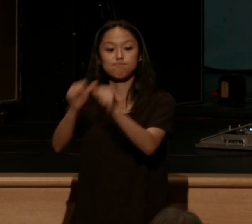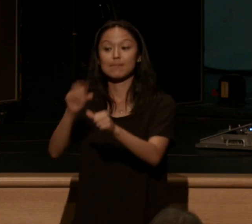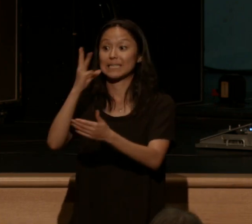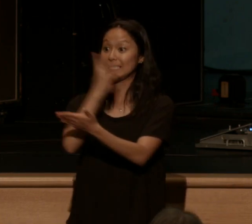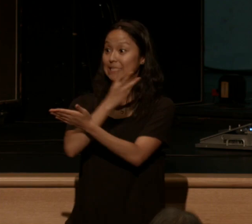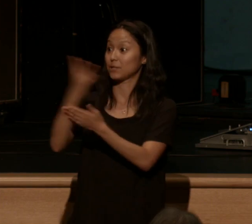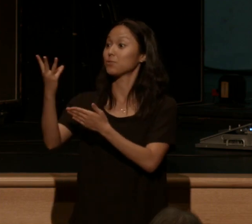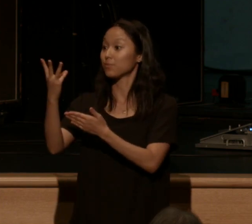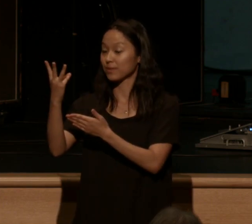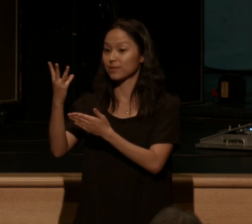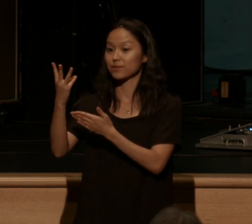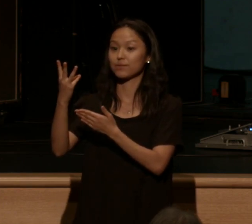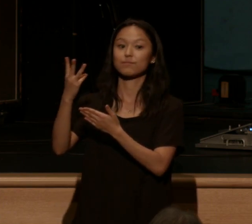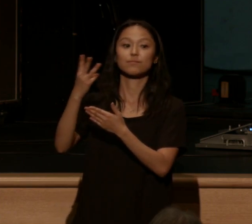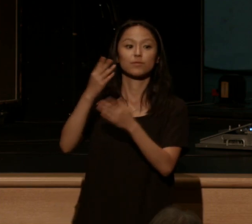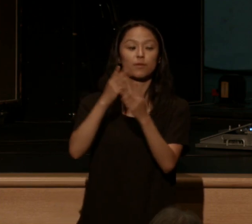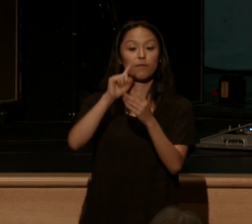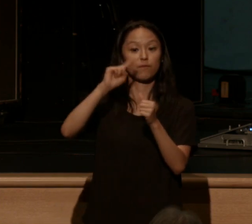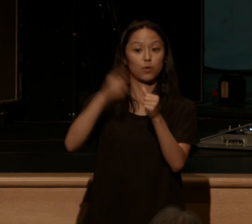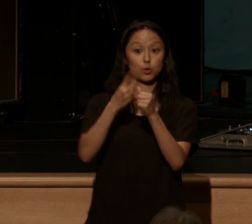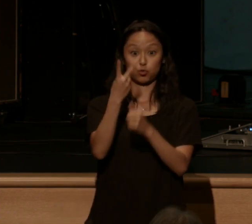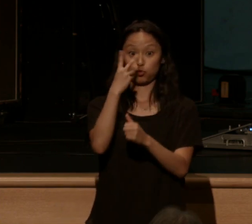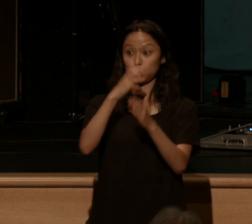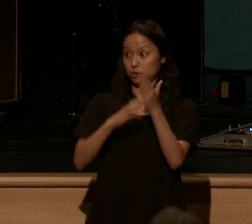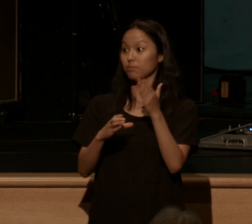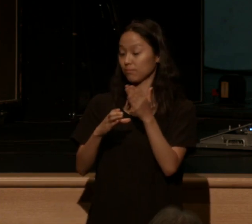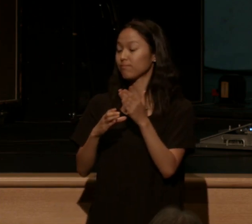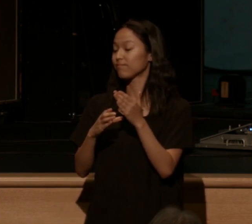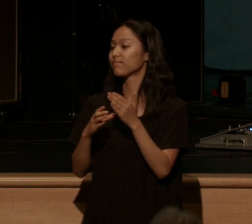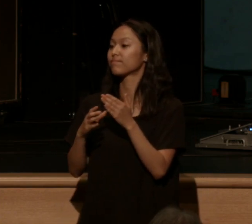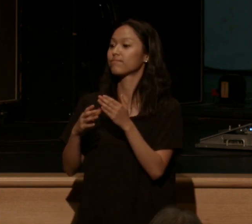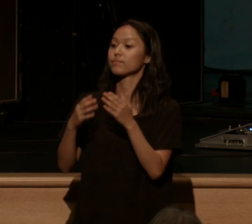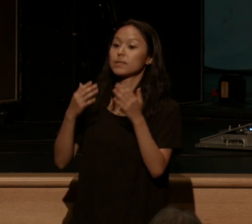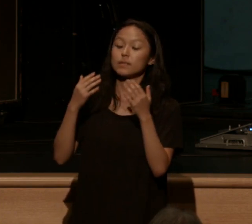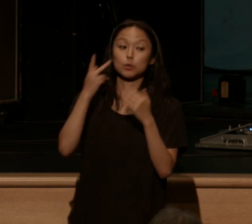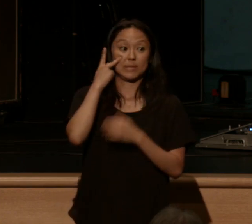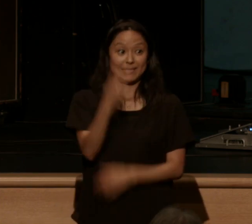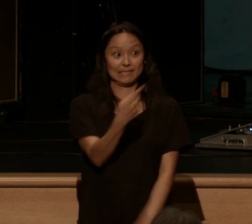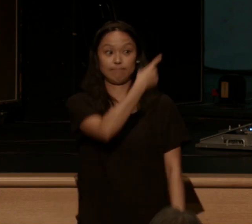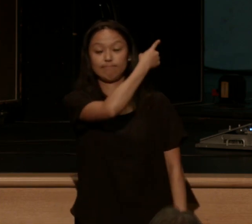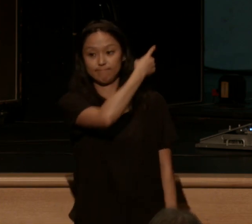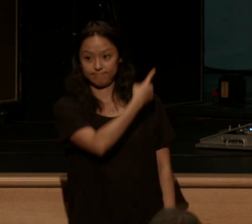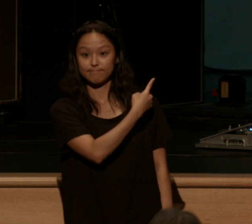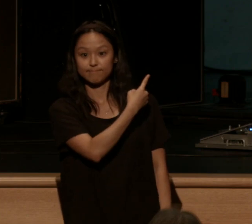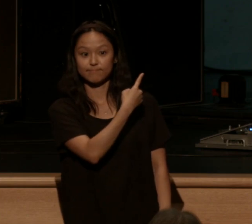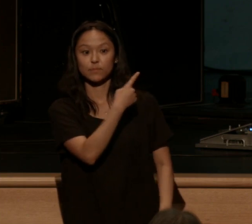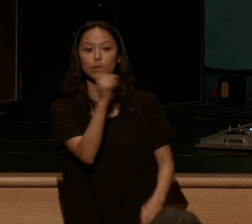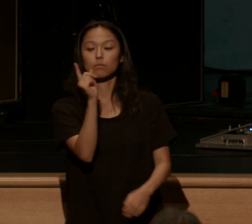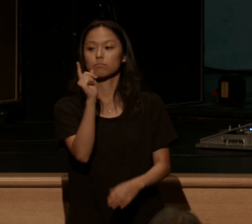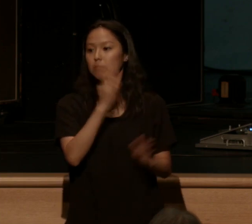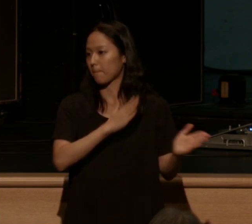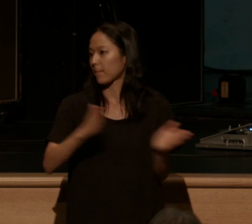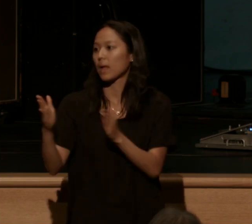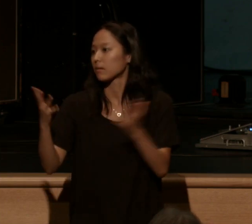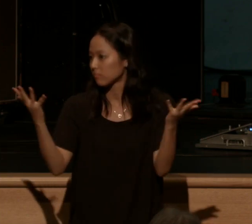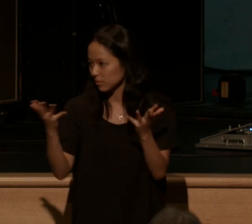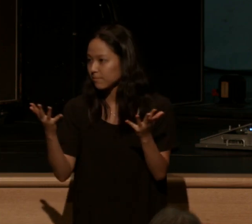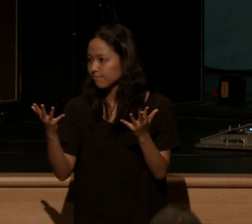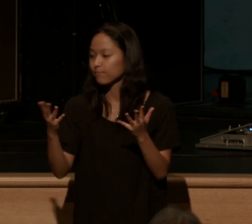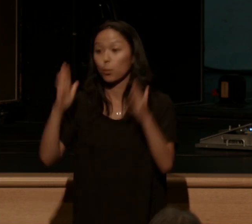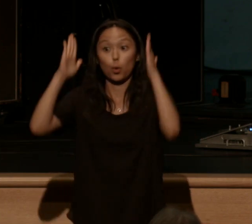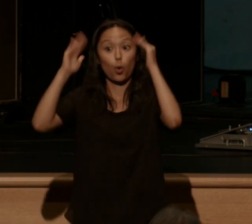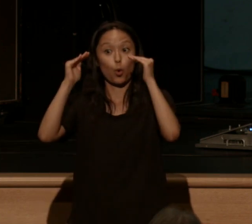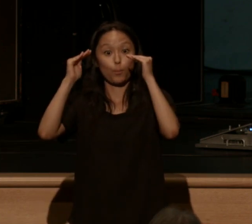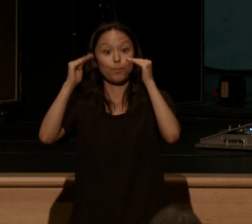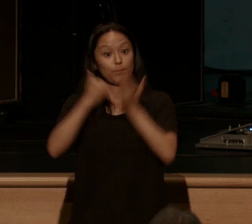6 weeks to go through the first two chapters. And then you can see, I won't go through them all now, but you can see where we're headed as we go through. And we hope